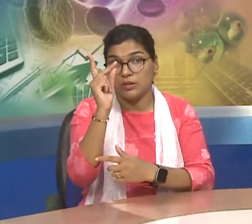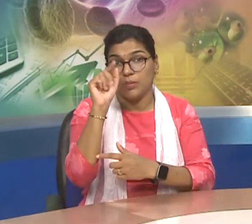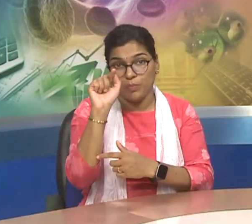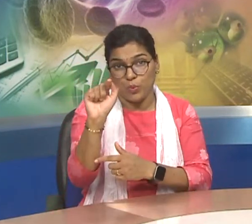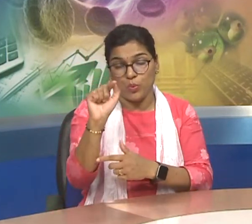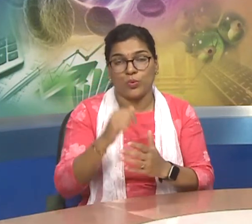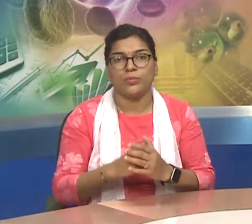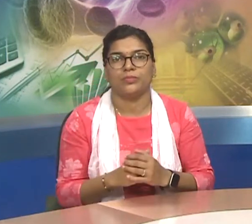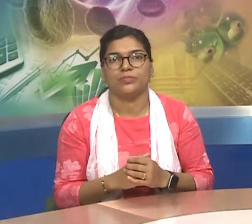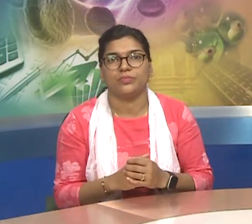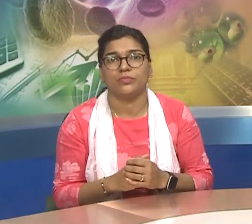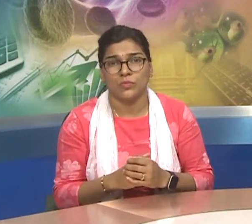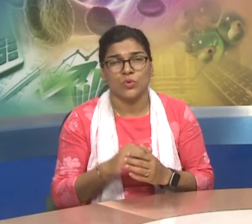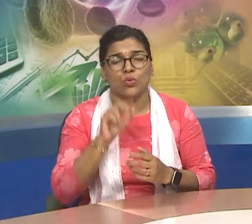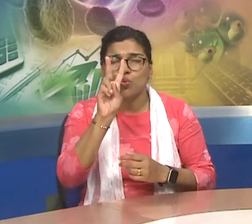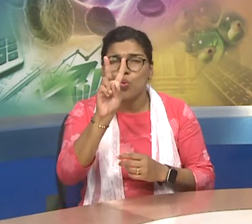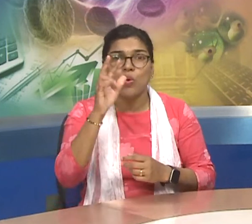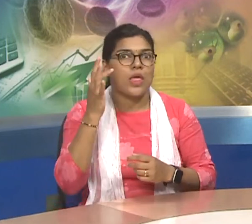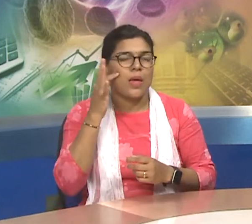Point number 2.